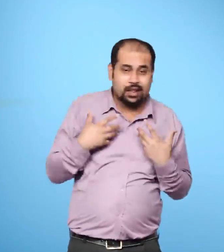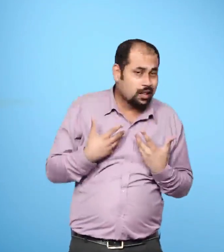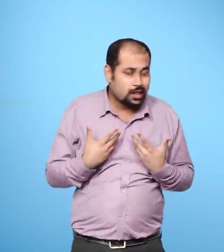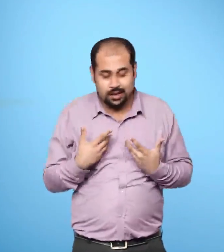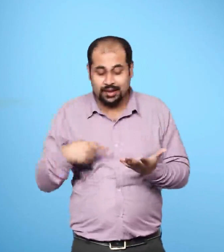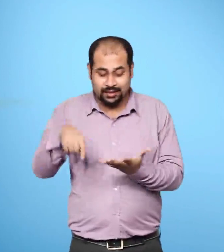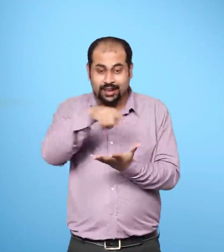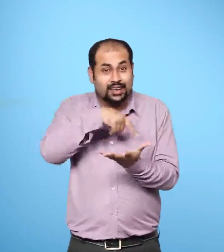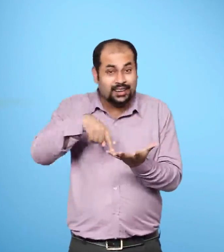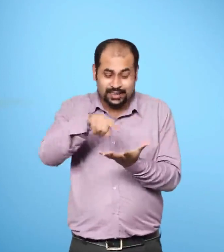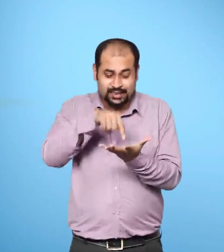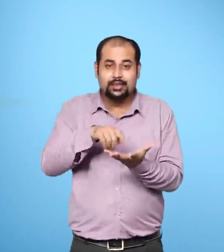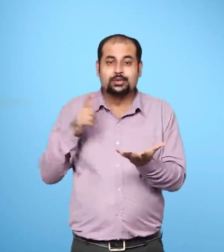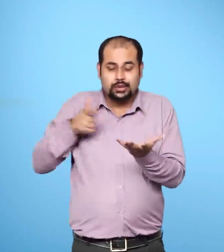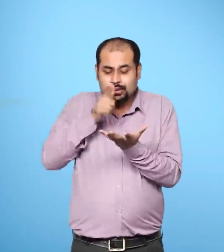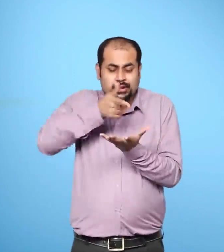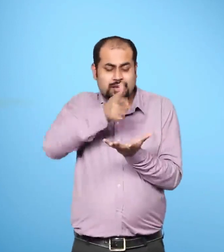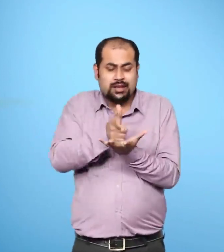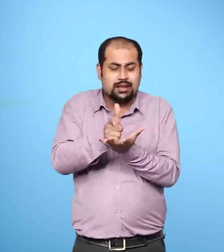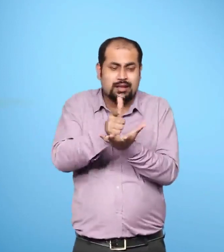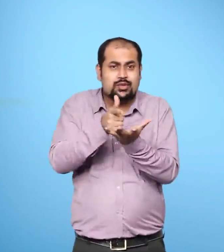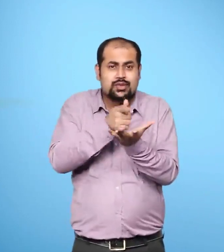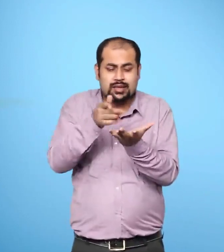and rat sitting on the plate.